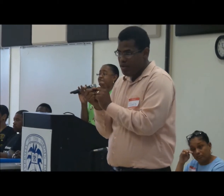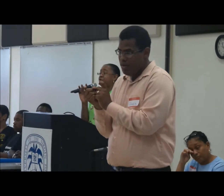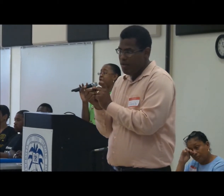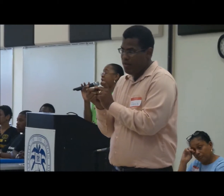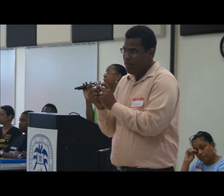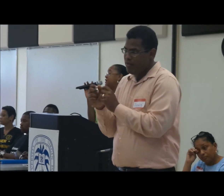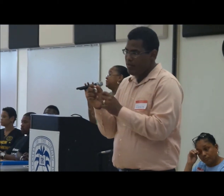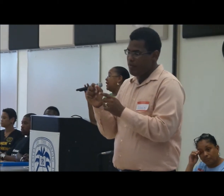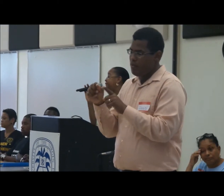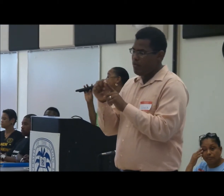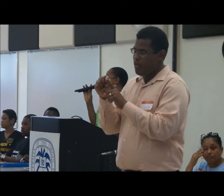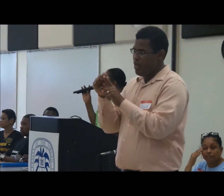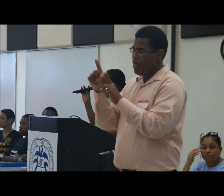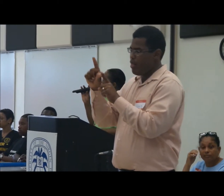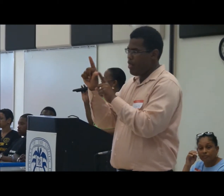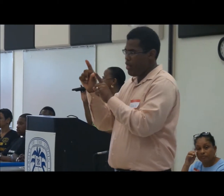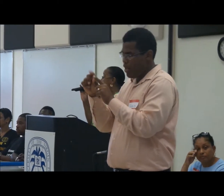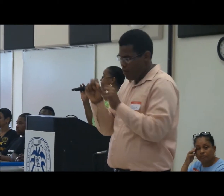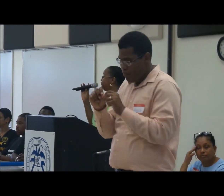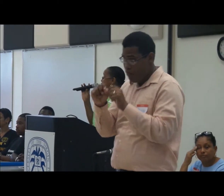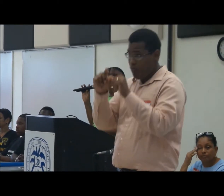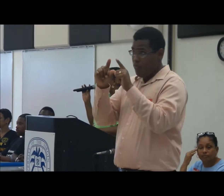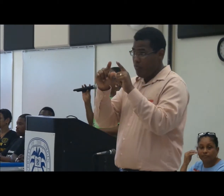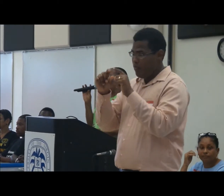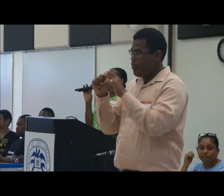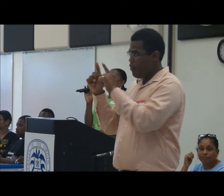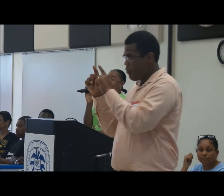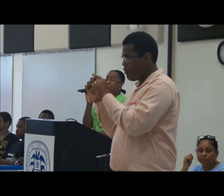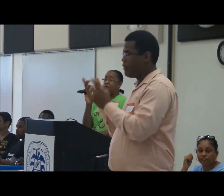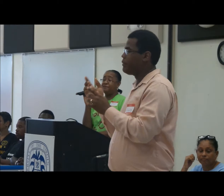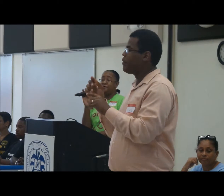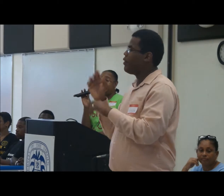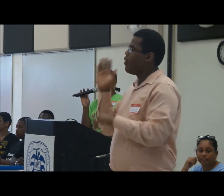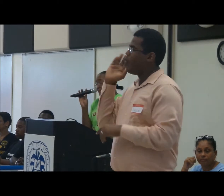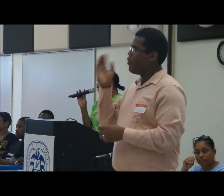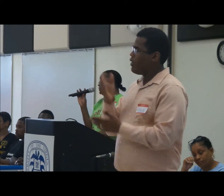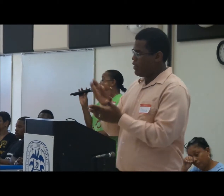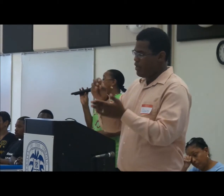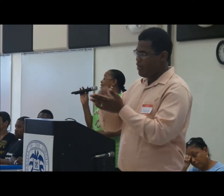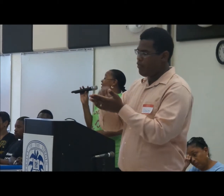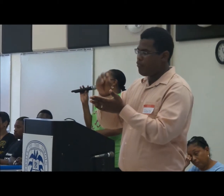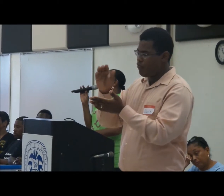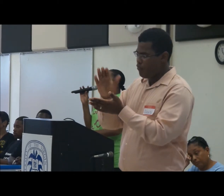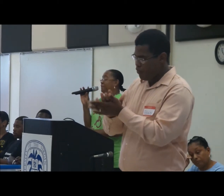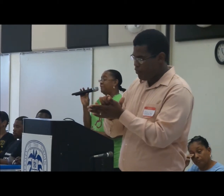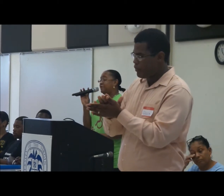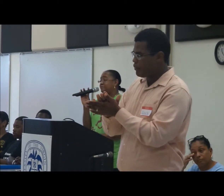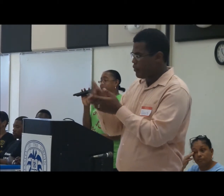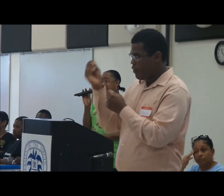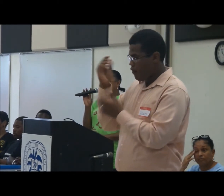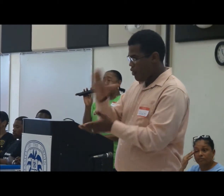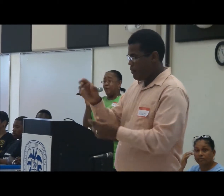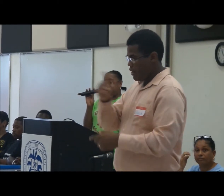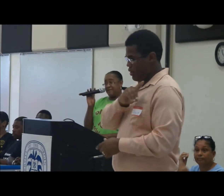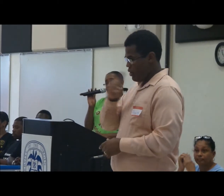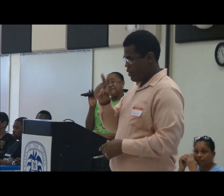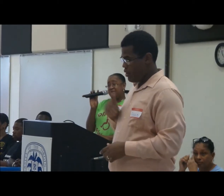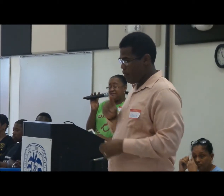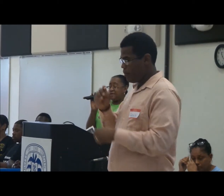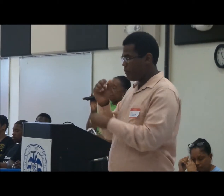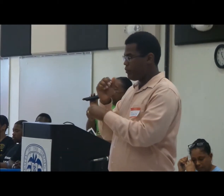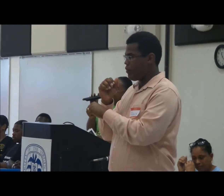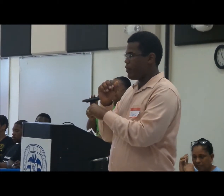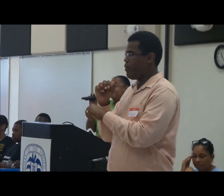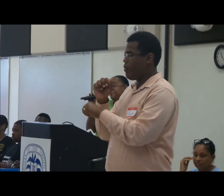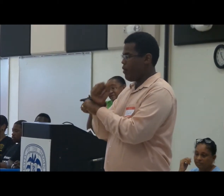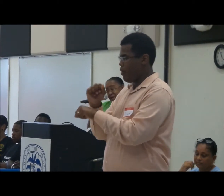larger, etc., he's happy to tell me, and he'll put it in writing, and I think our governor will be happy to know that the Department of Labor's website